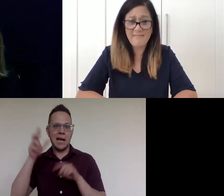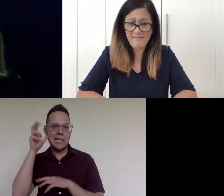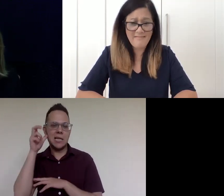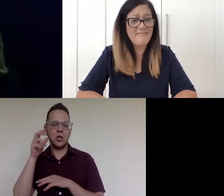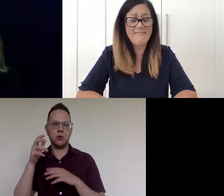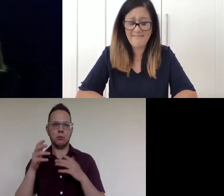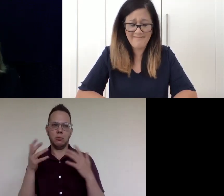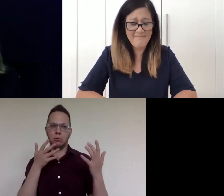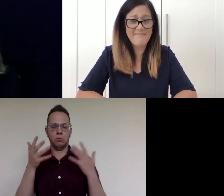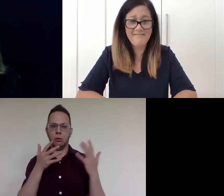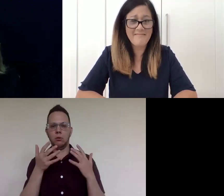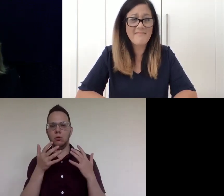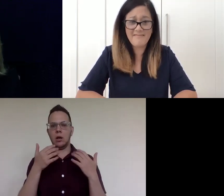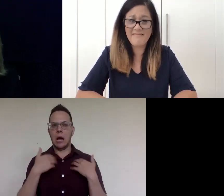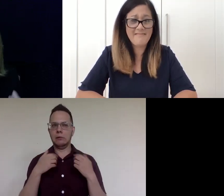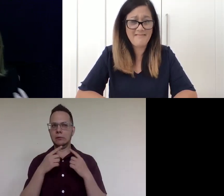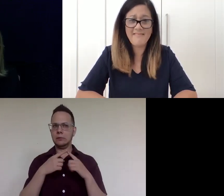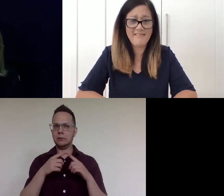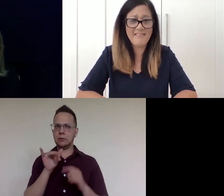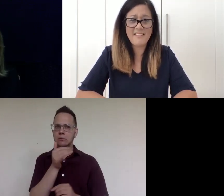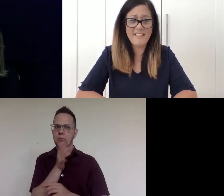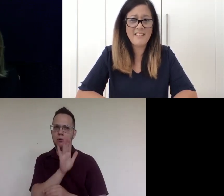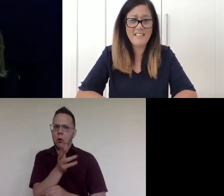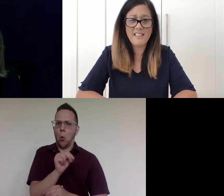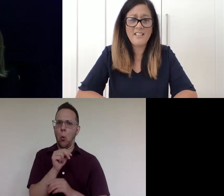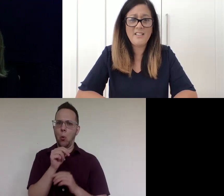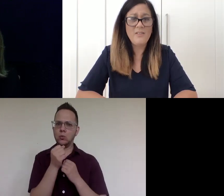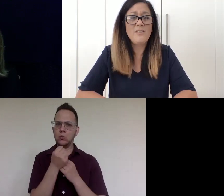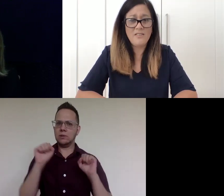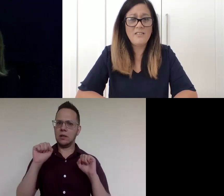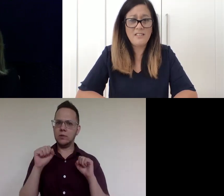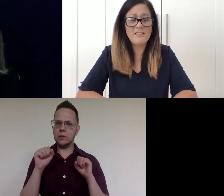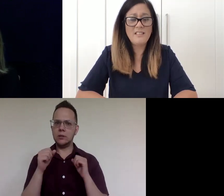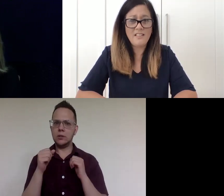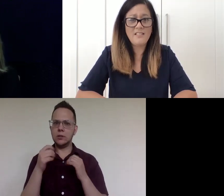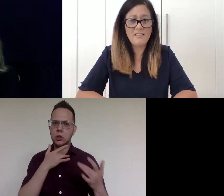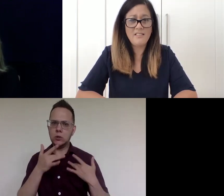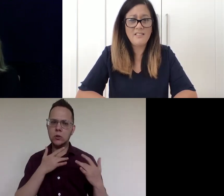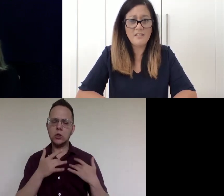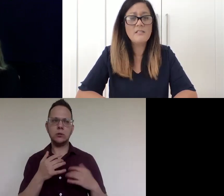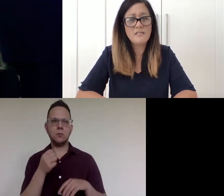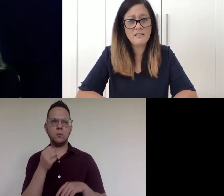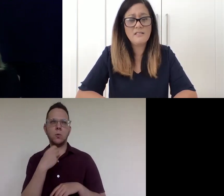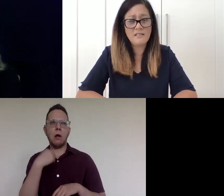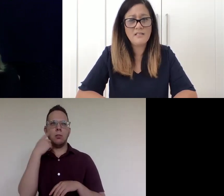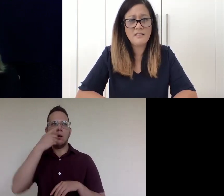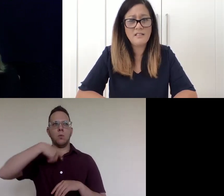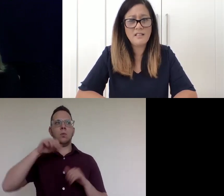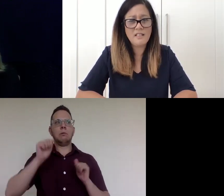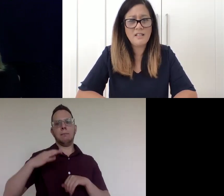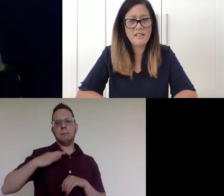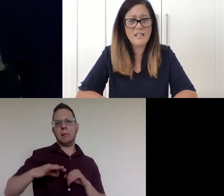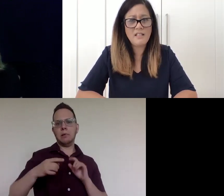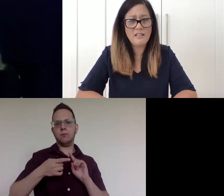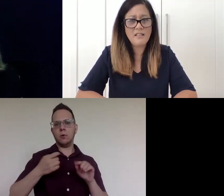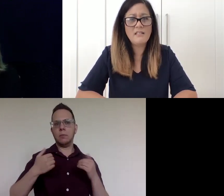on, or if your cochlear implant isn't in you, you need to turn the light on just for your own safety.